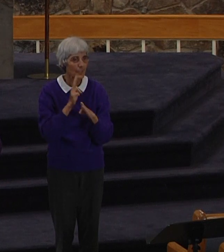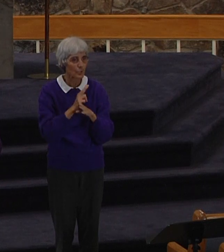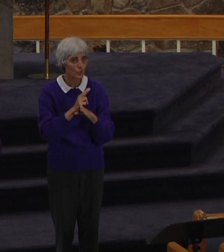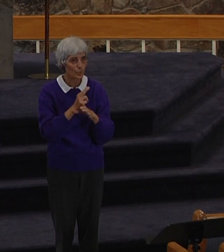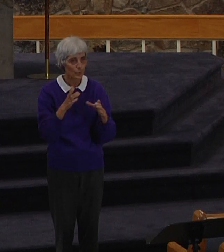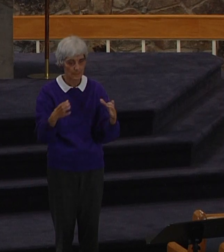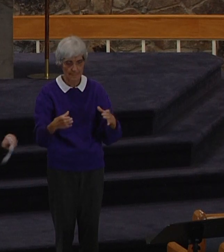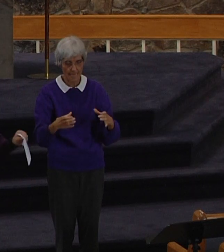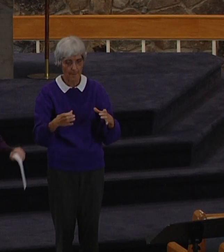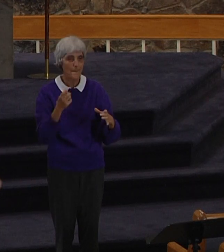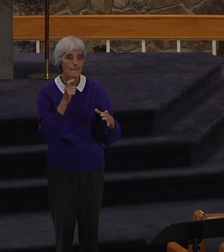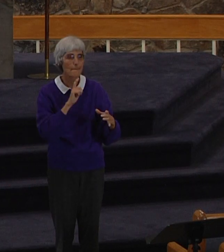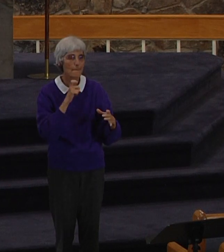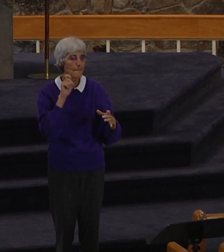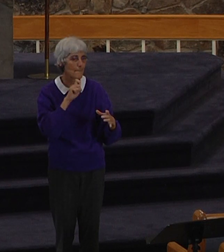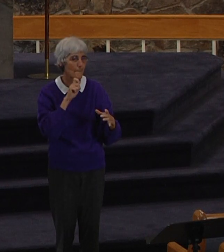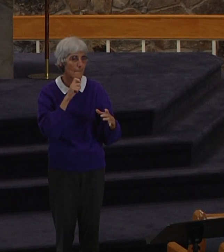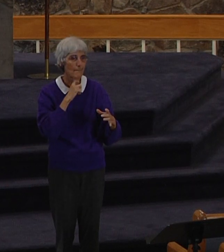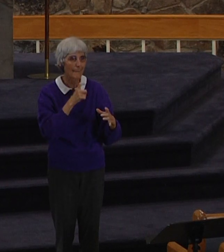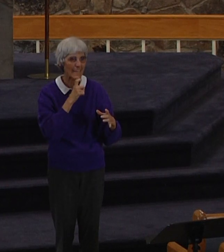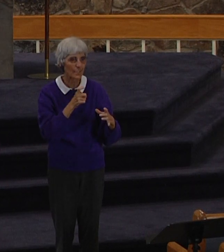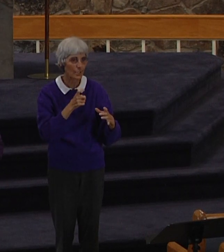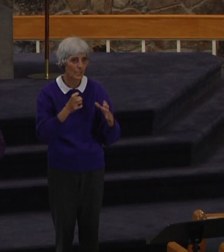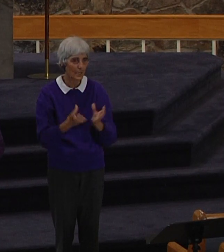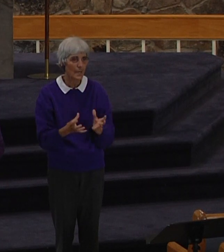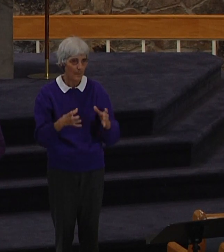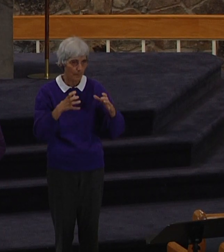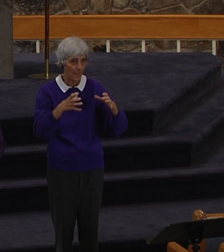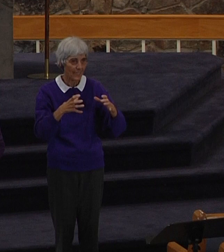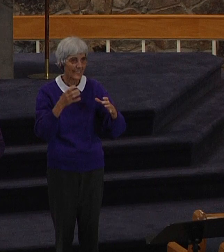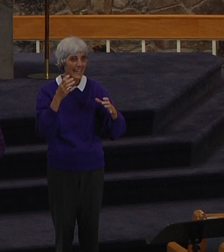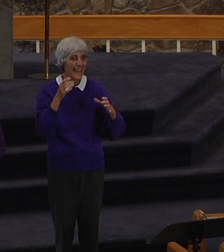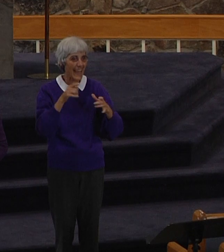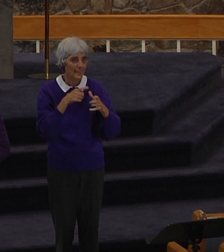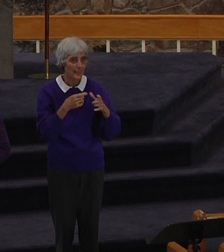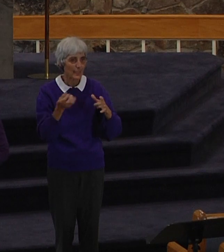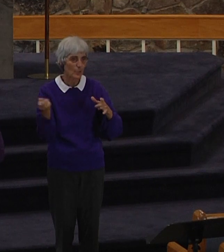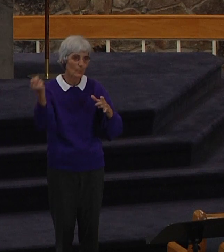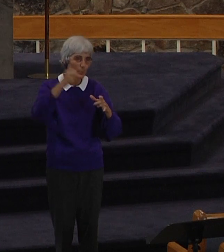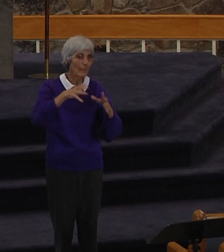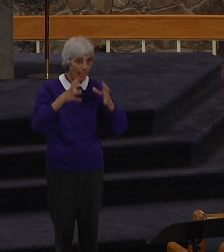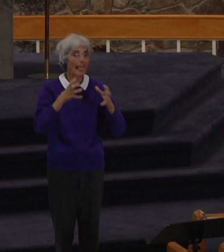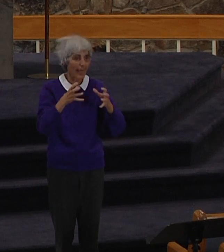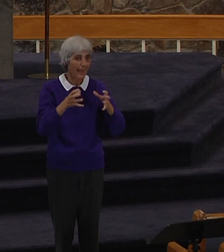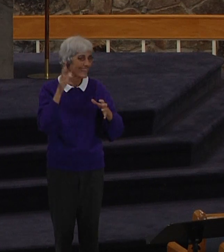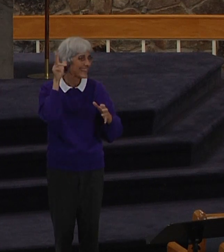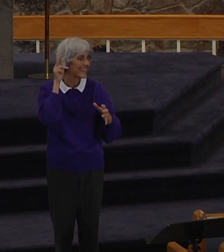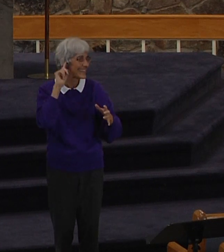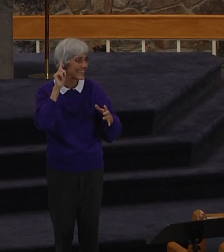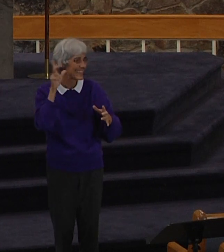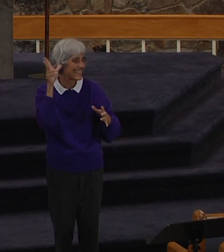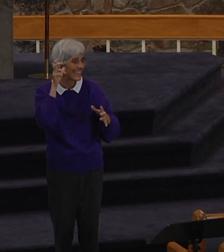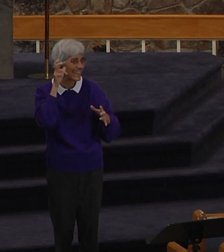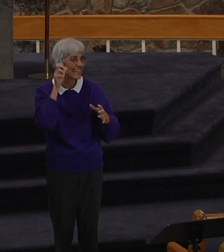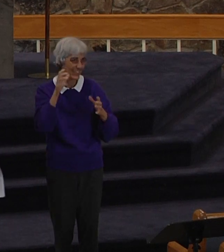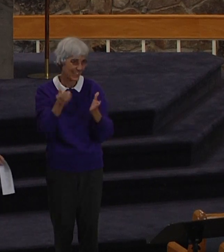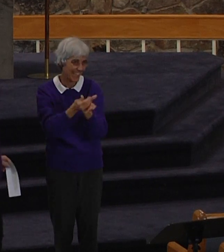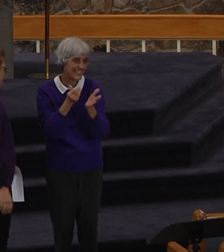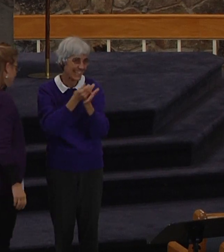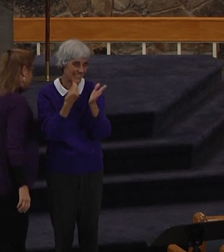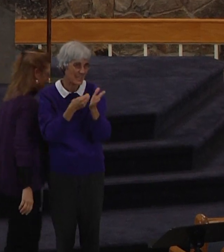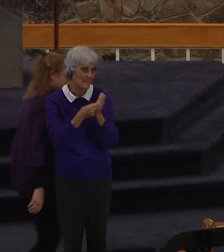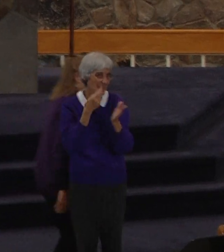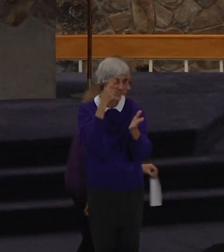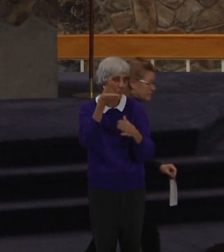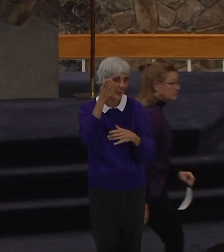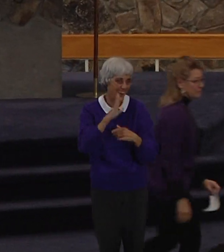service in December. So we invite you all to join us. God's blessings as you serve. Thank you, Wendy.